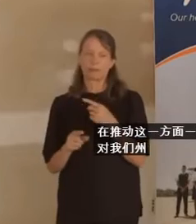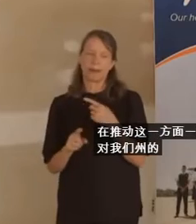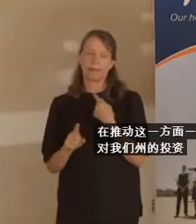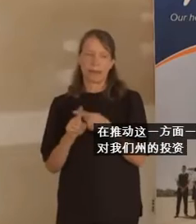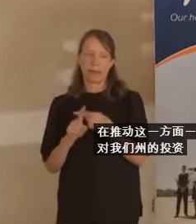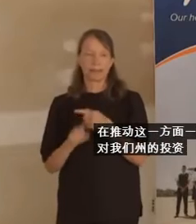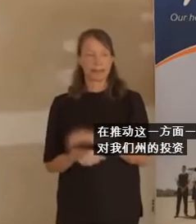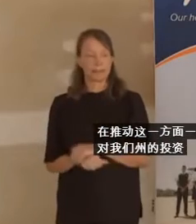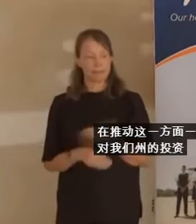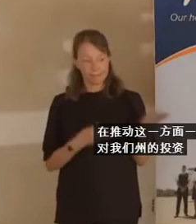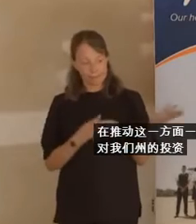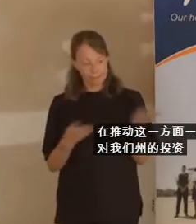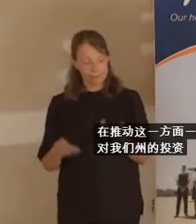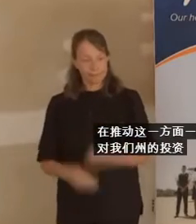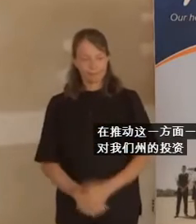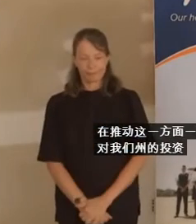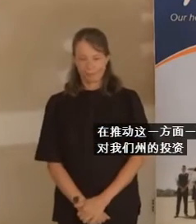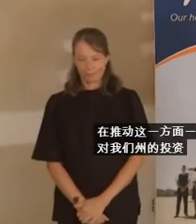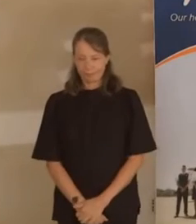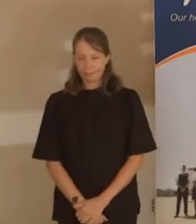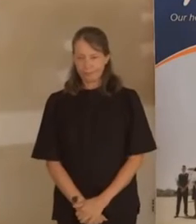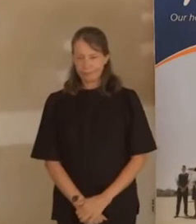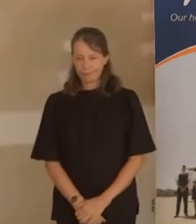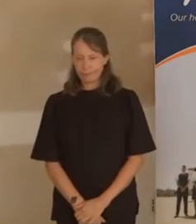that investment into our state.